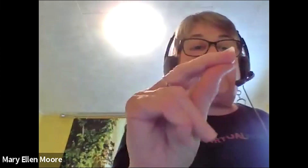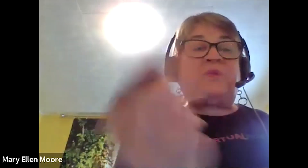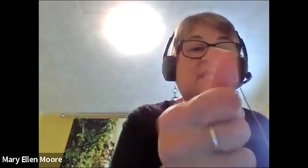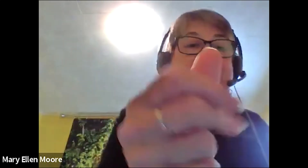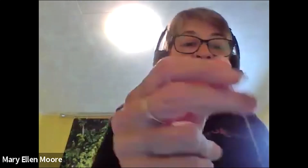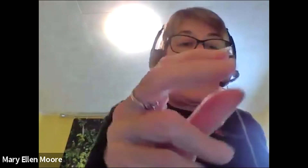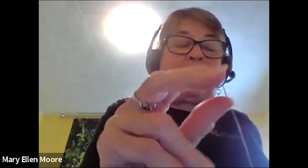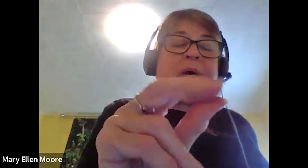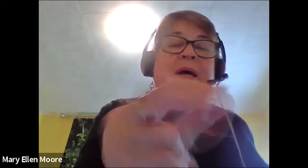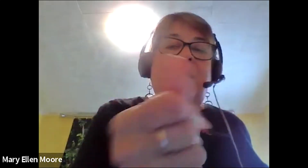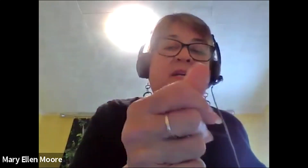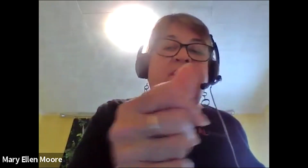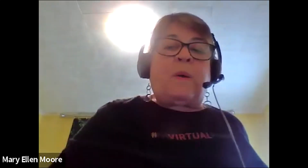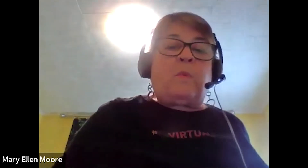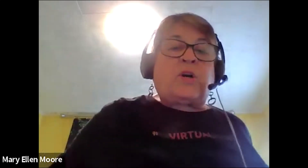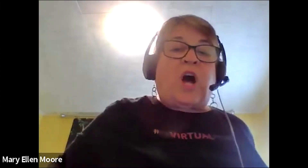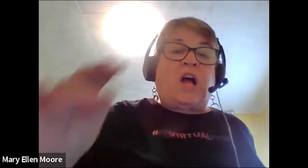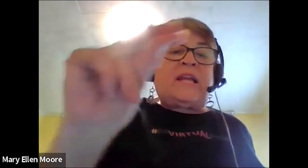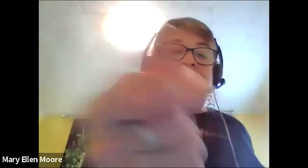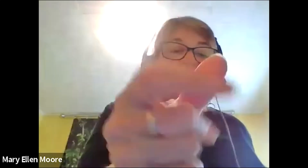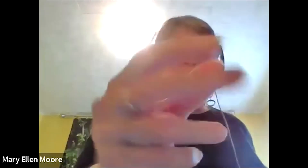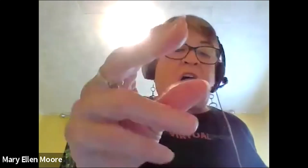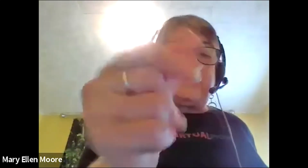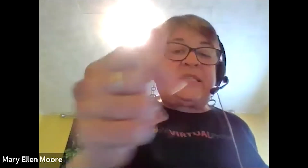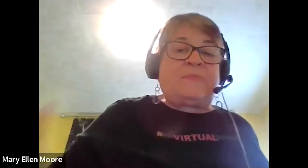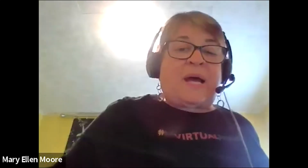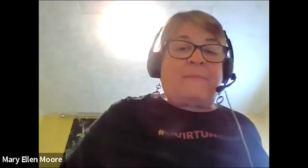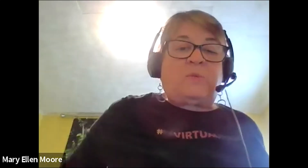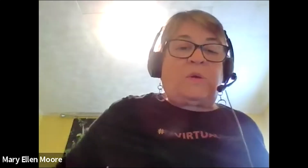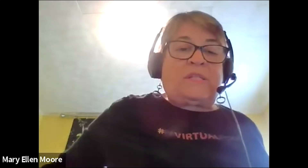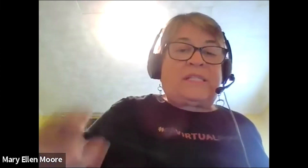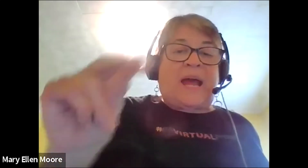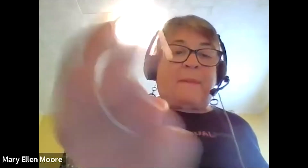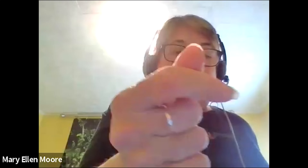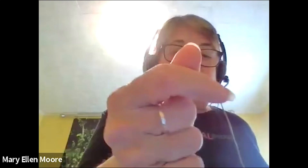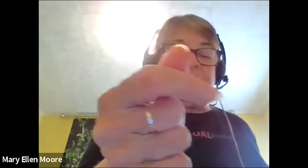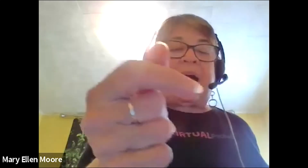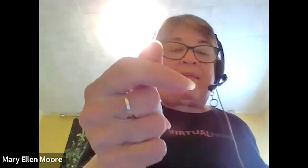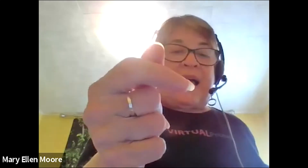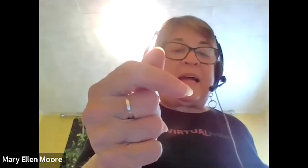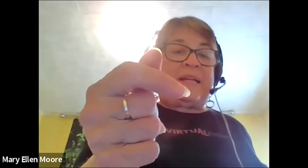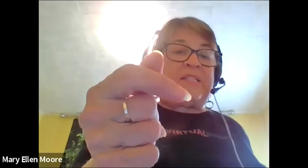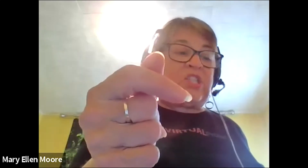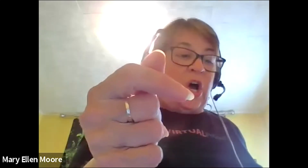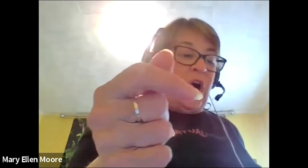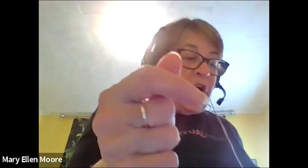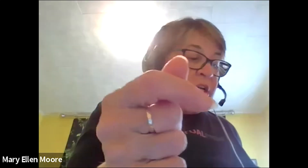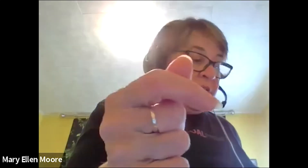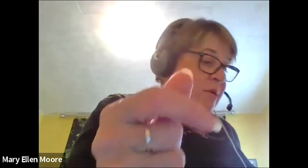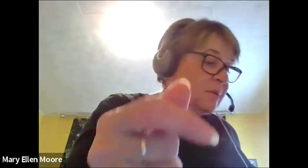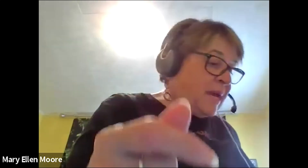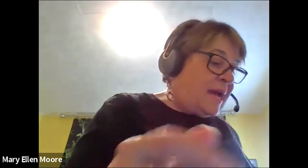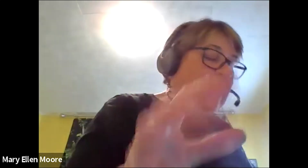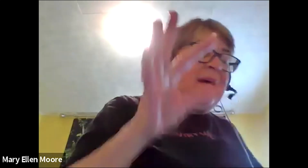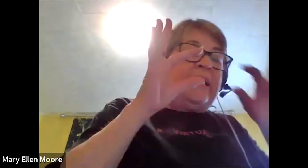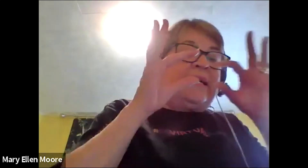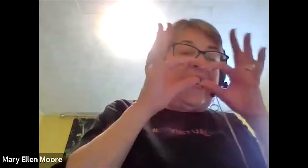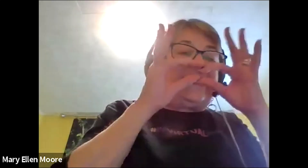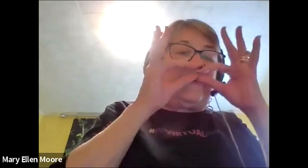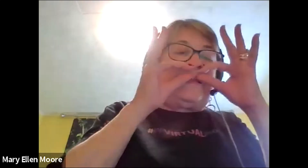the snap, because when we're calling a dog, sometimes we'll snap and do that. That is dog. Okay, guess what